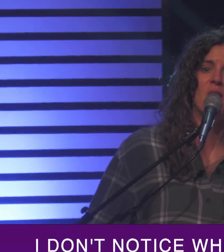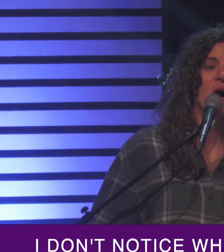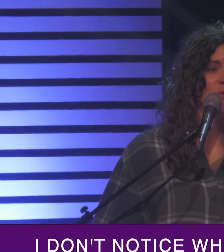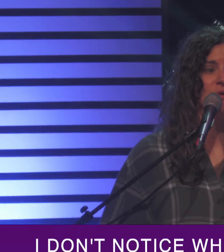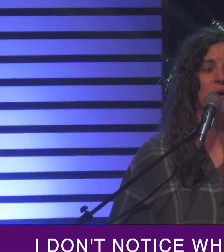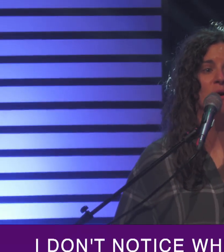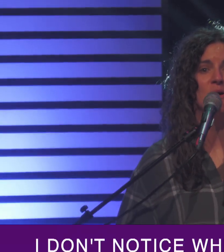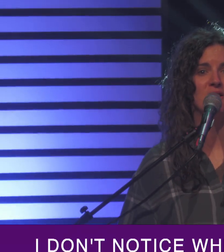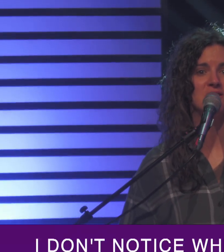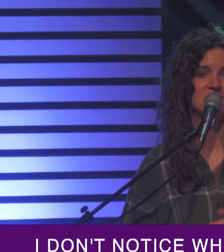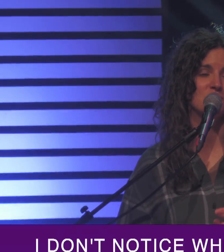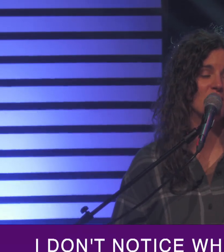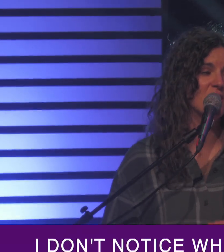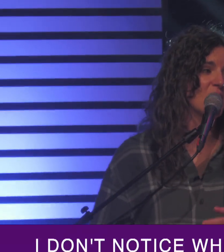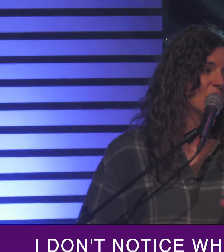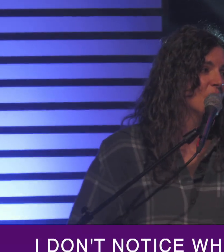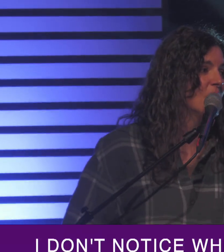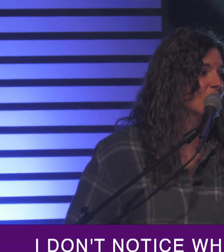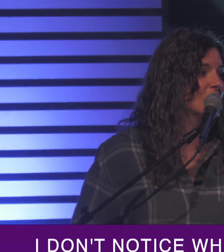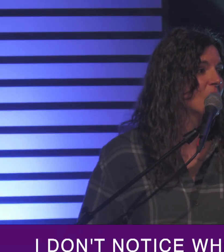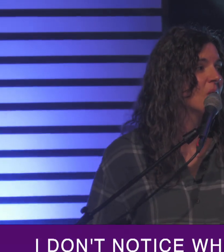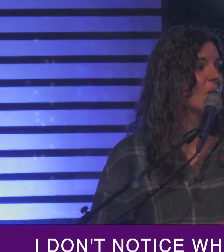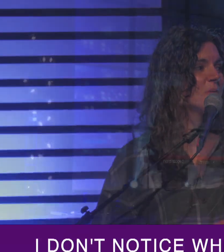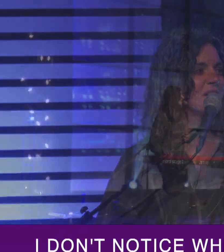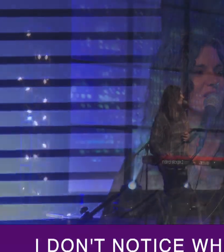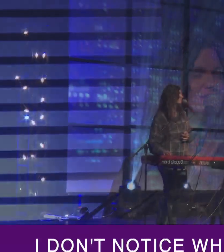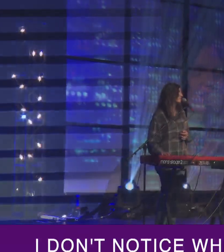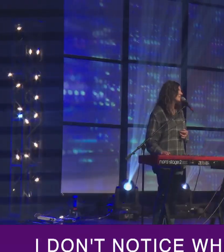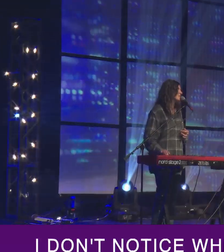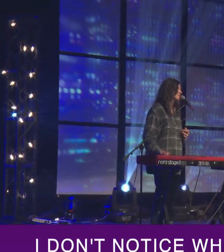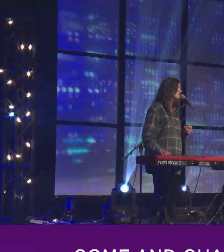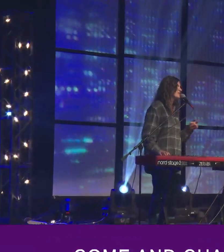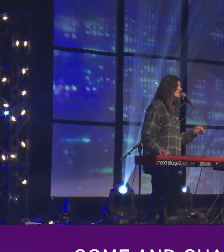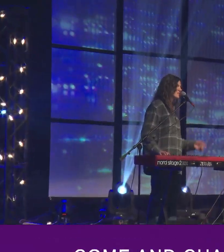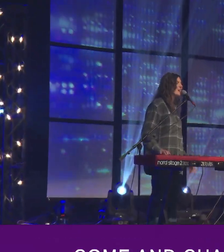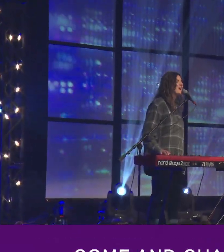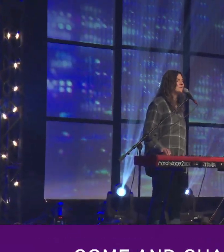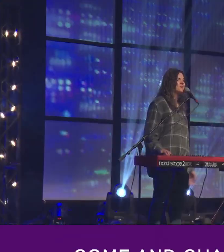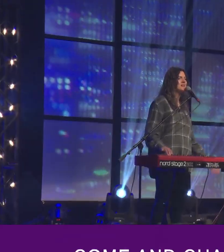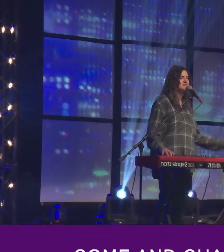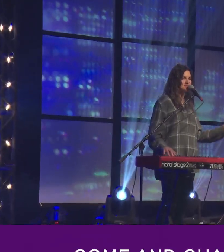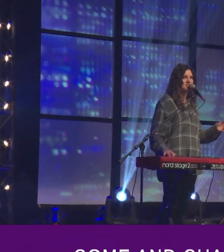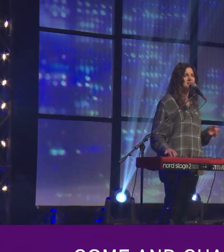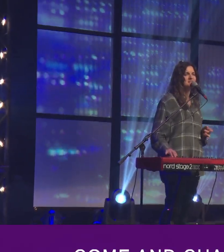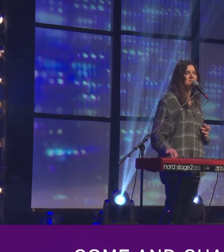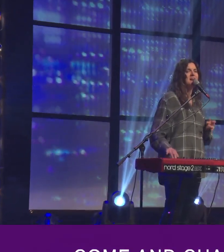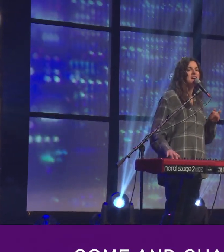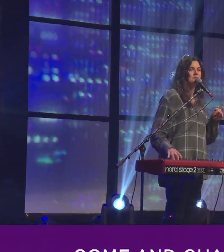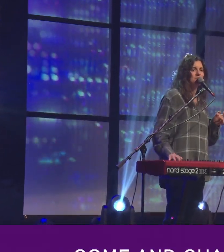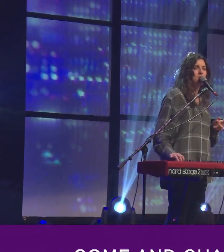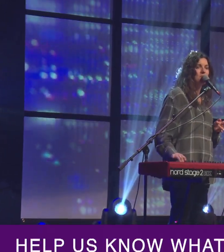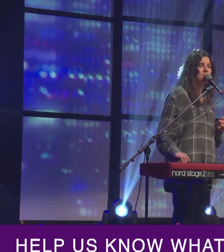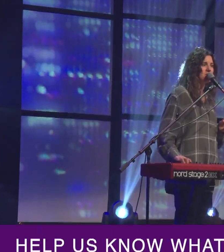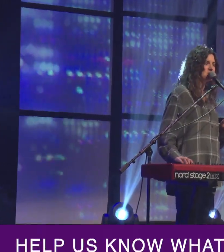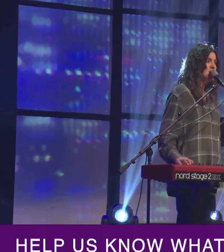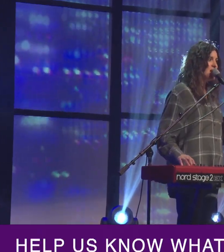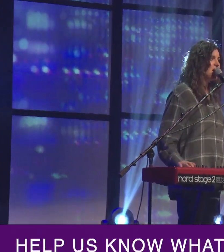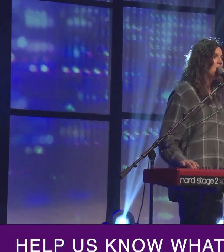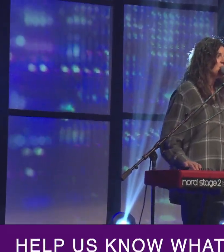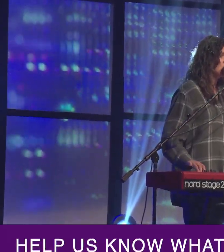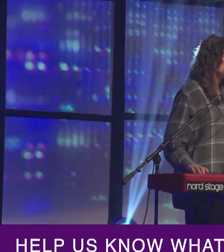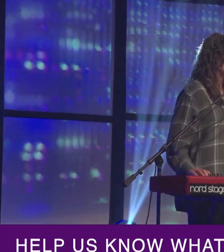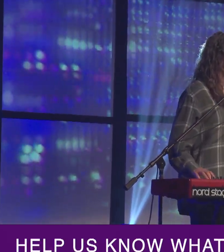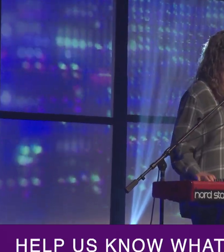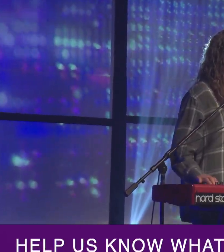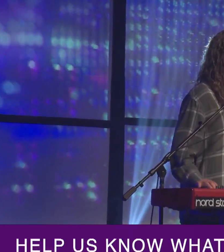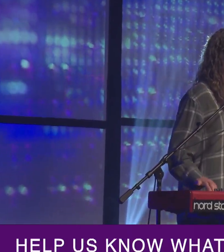I don't know this where you're going near enough. Come and change my focus.